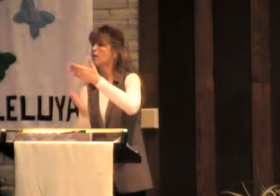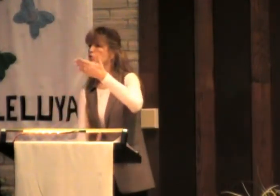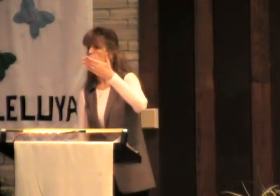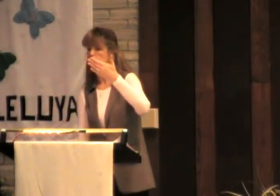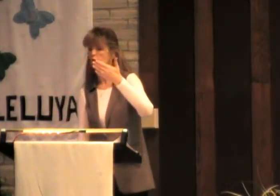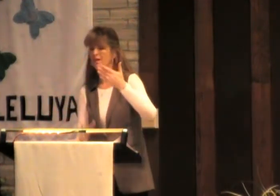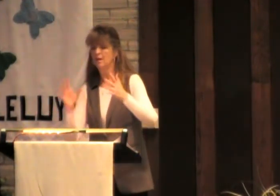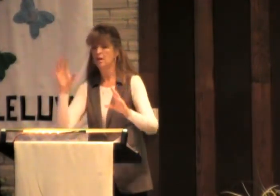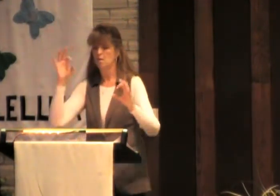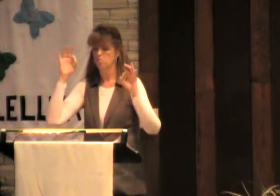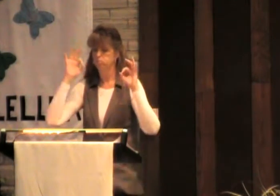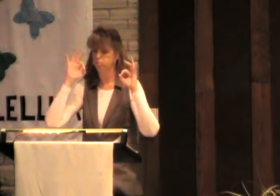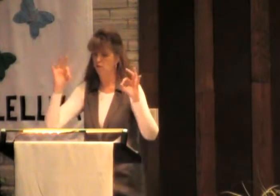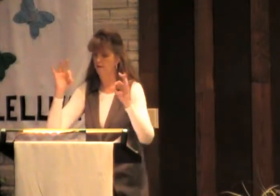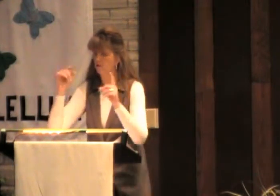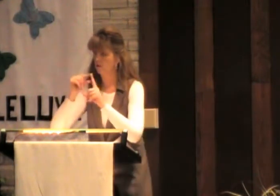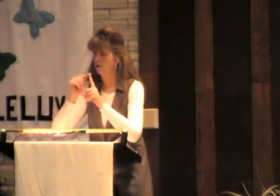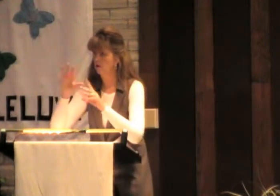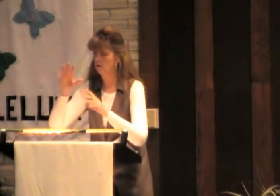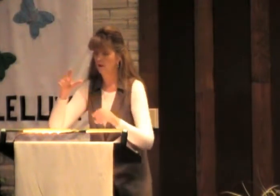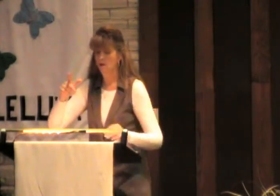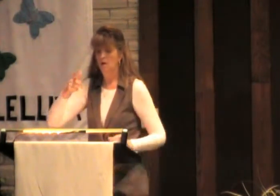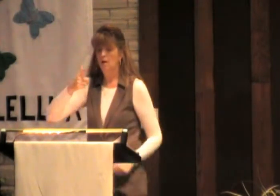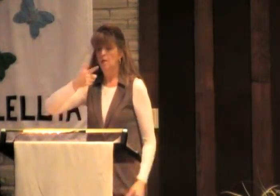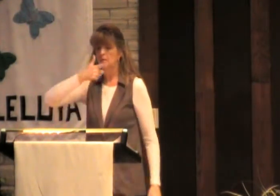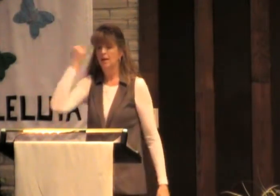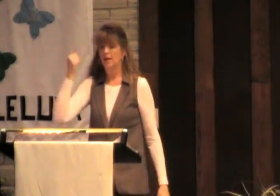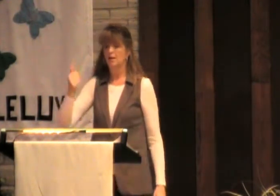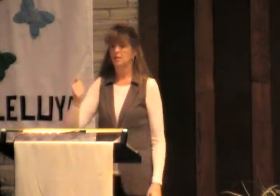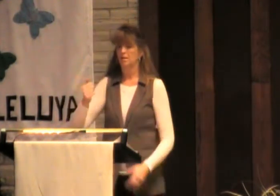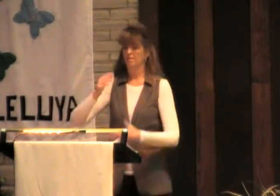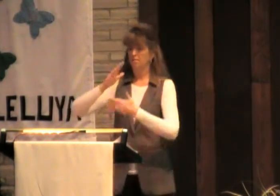schism, which means fracture.